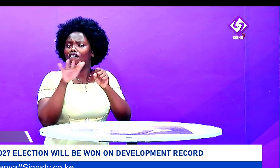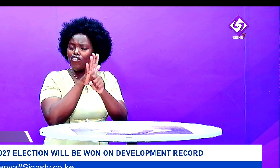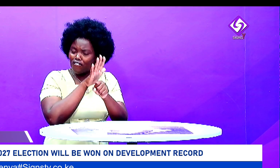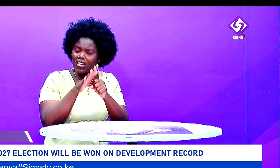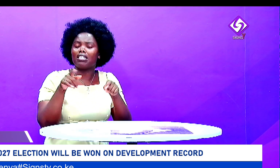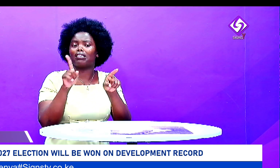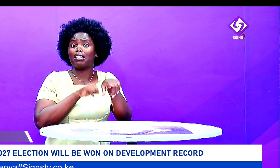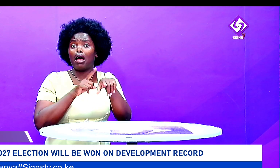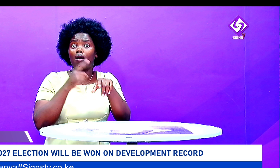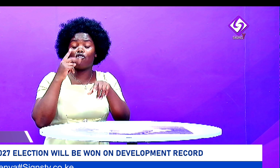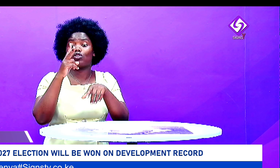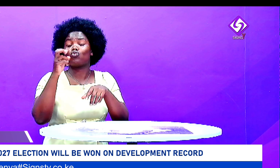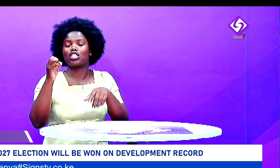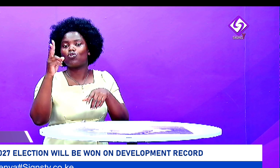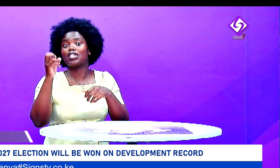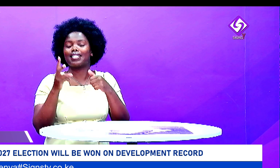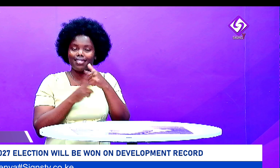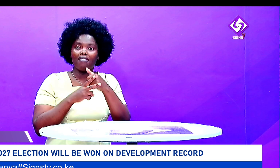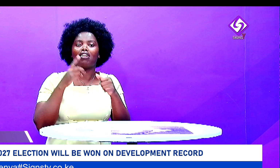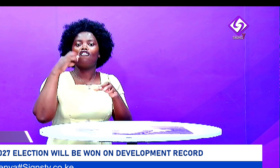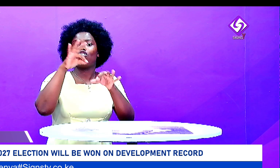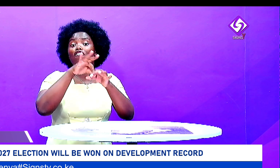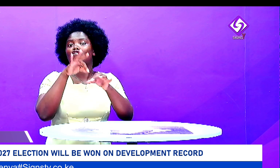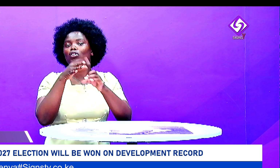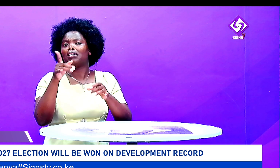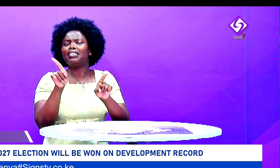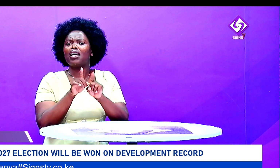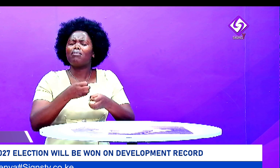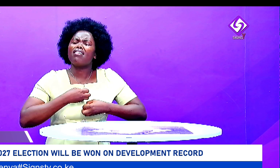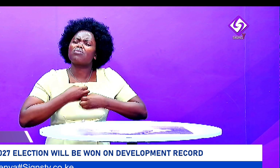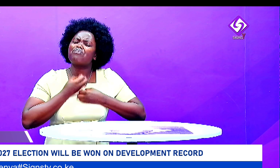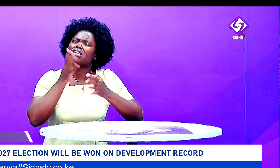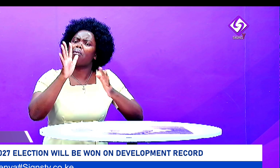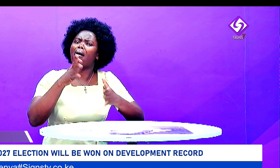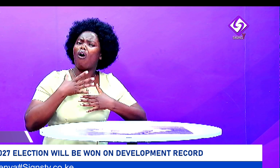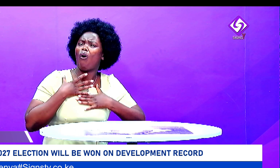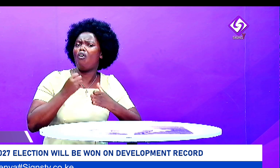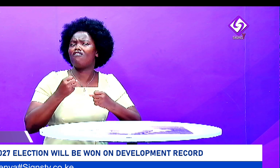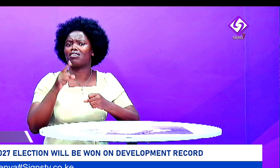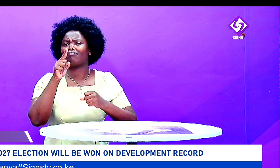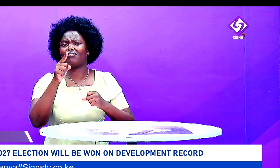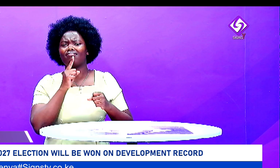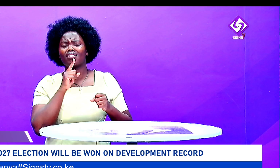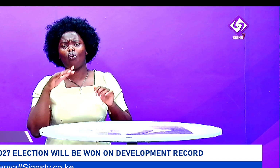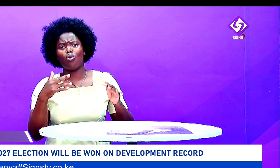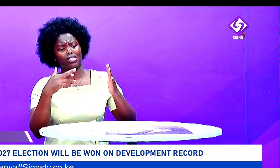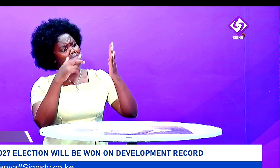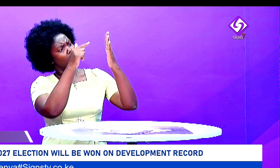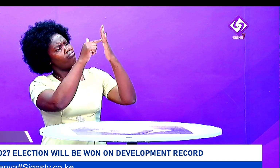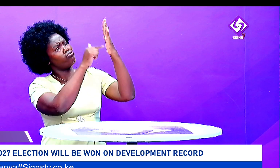He pledged to present a scorecard before the voters in 2027, expressing his